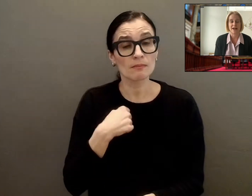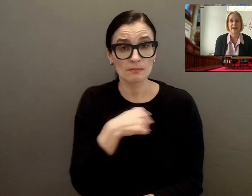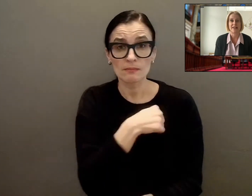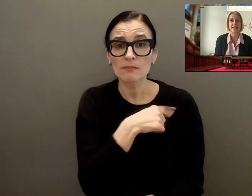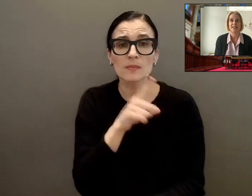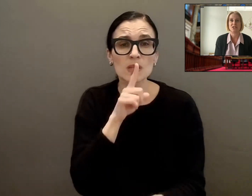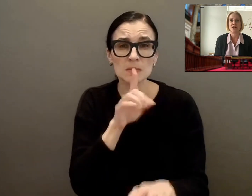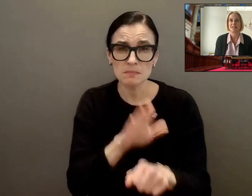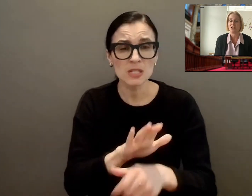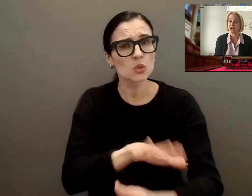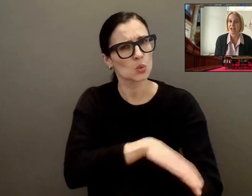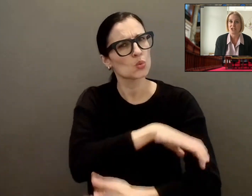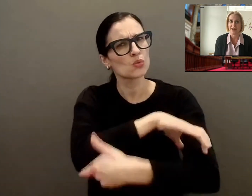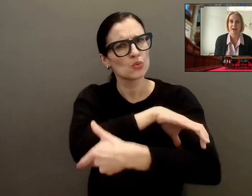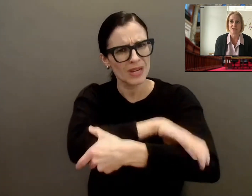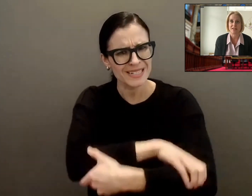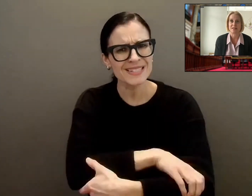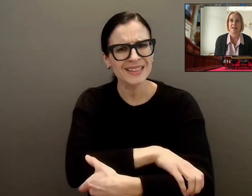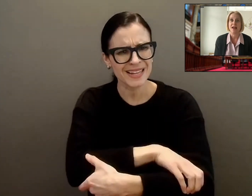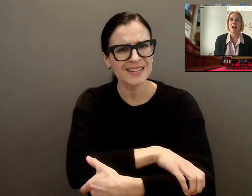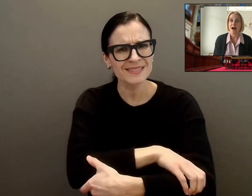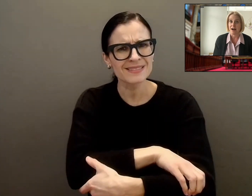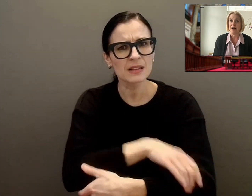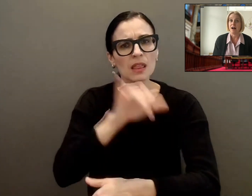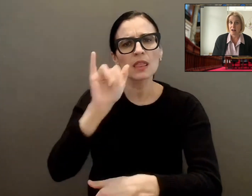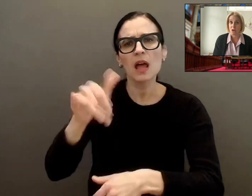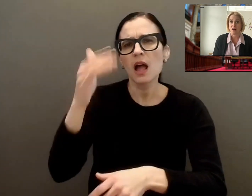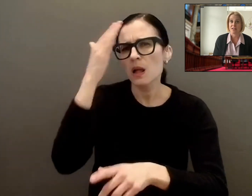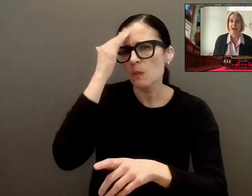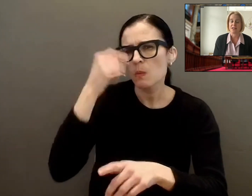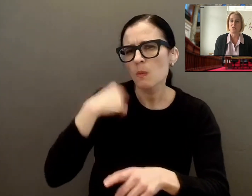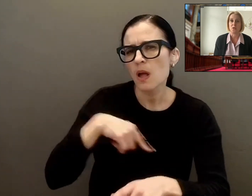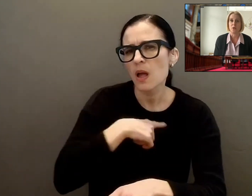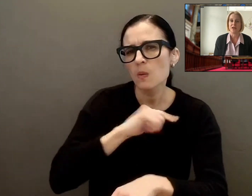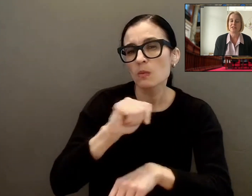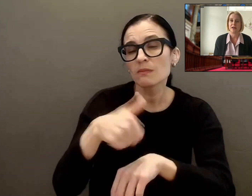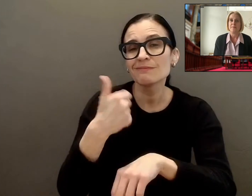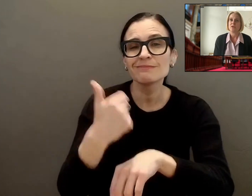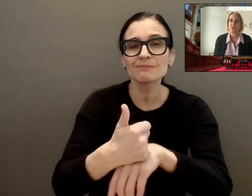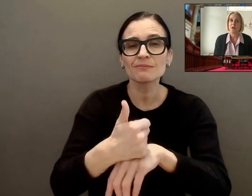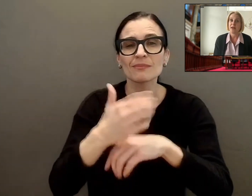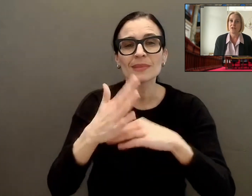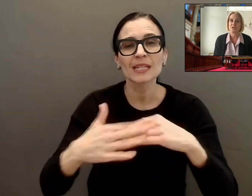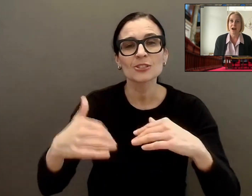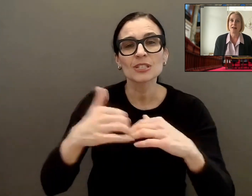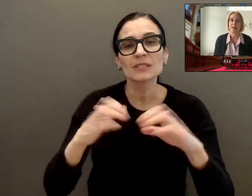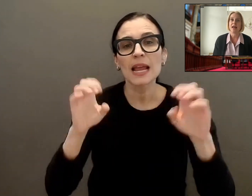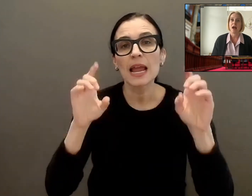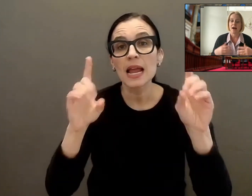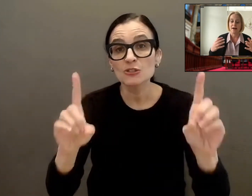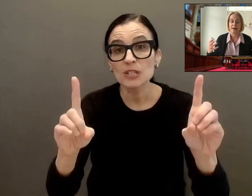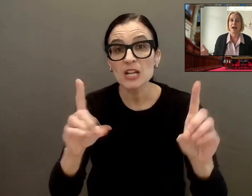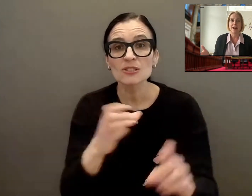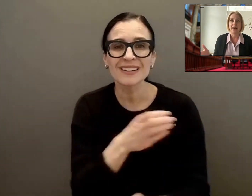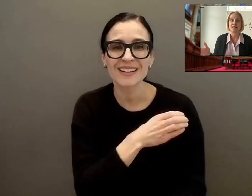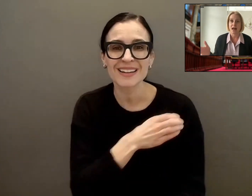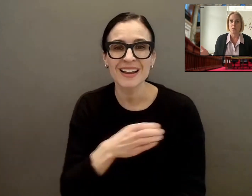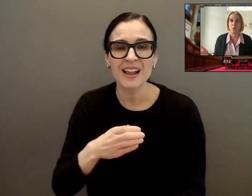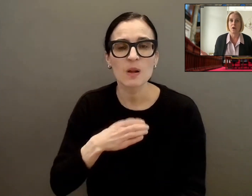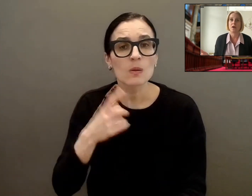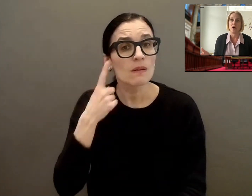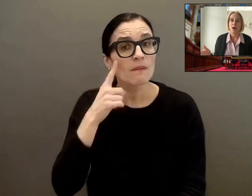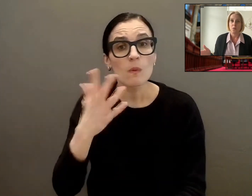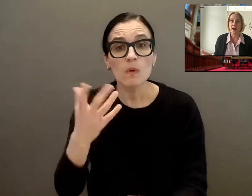created the Indigenous Education Councils alongside school boards so that we can directly connect